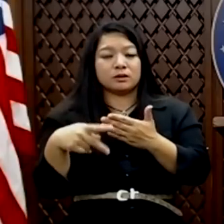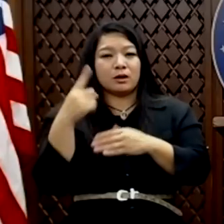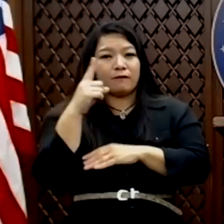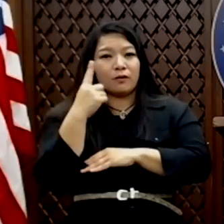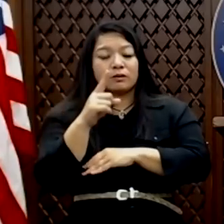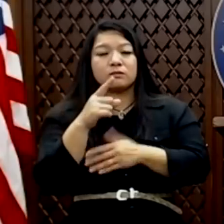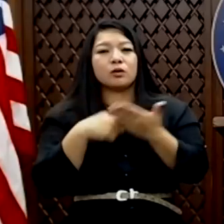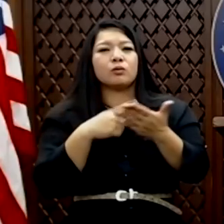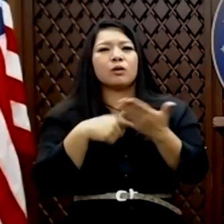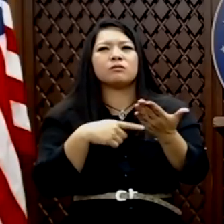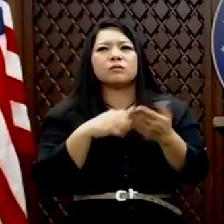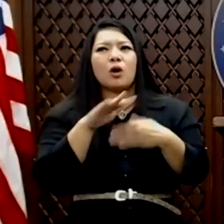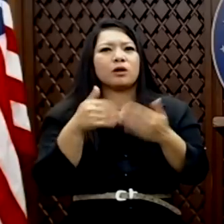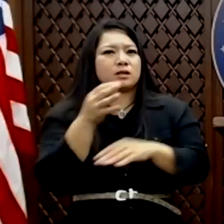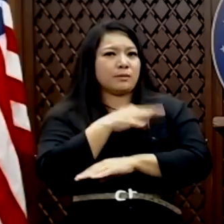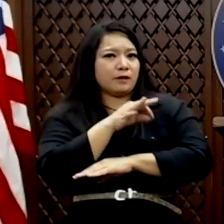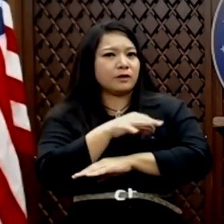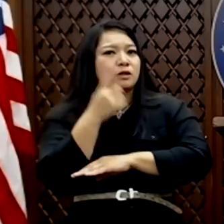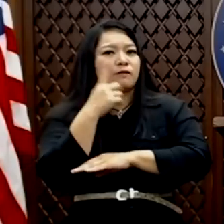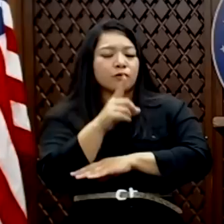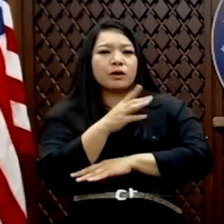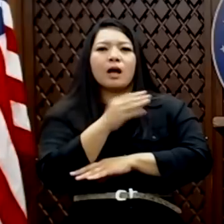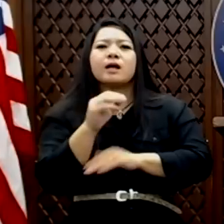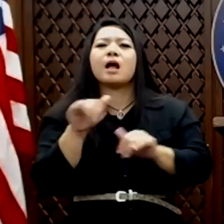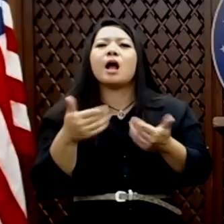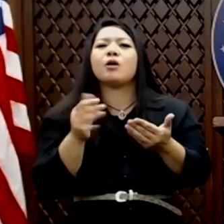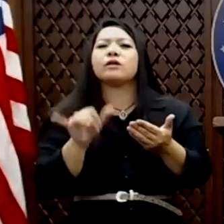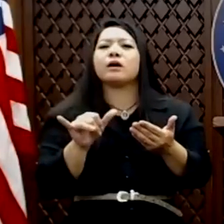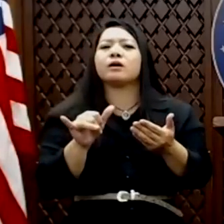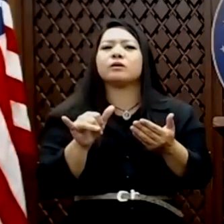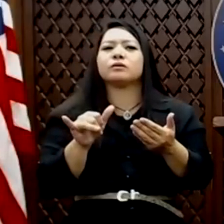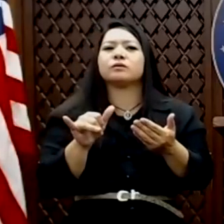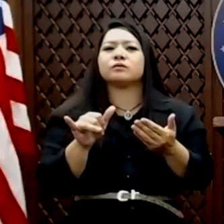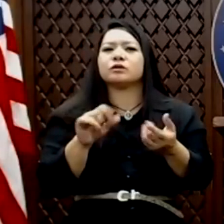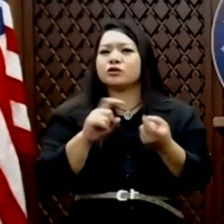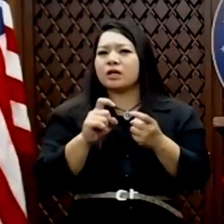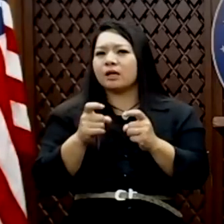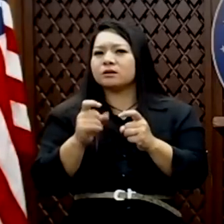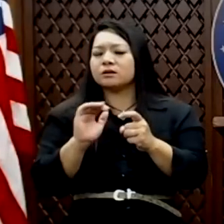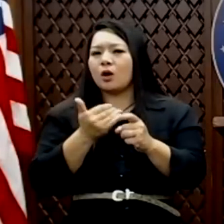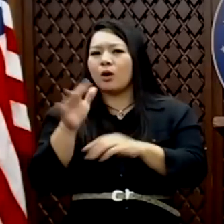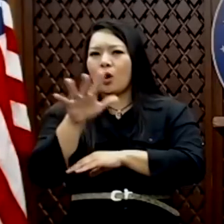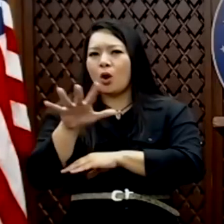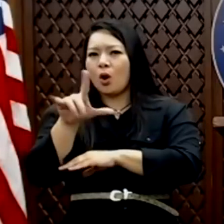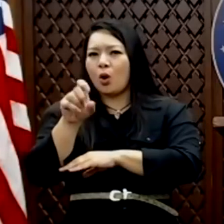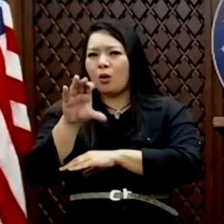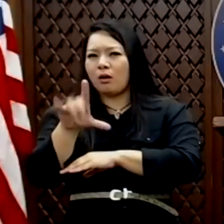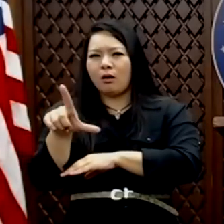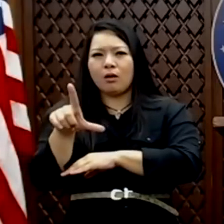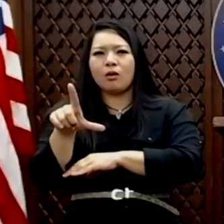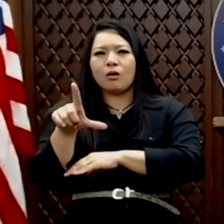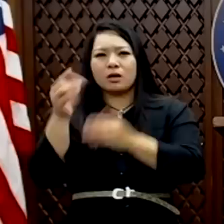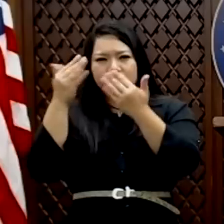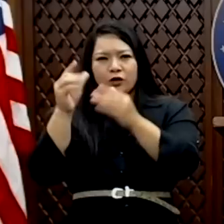and what all these benefits are, and how that would impact in terms of our local general fund